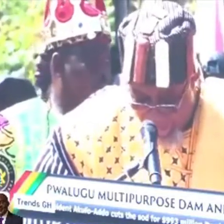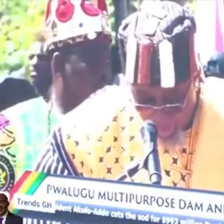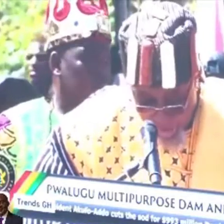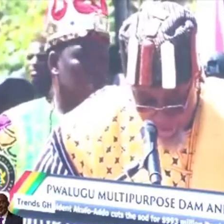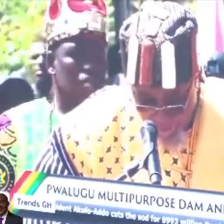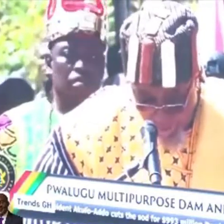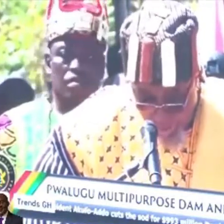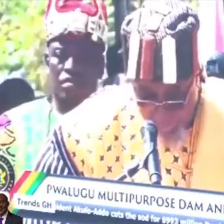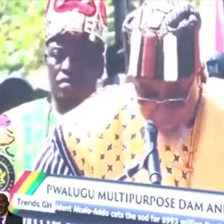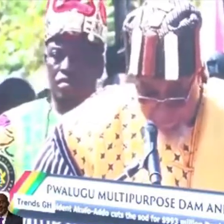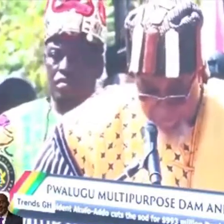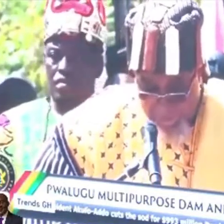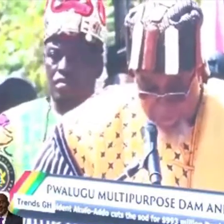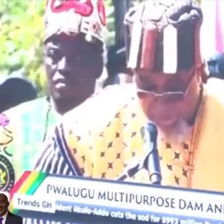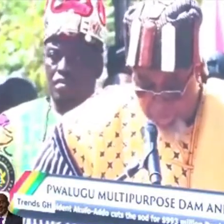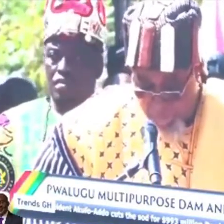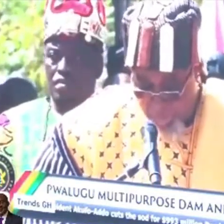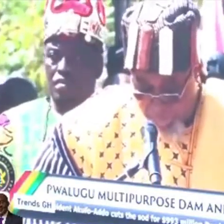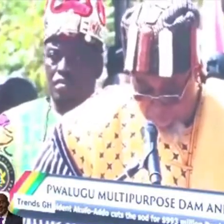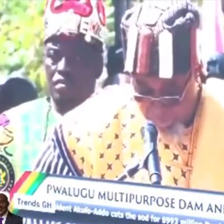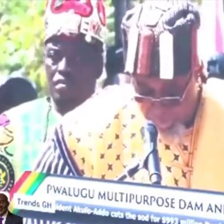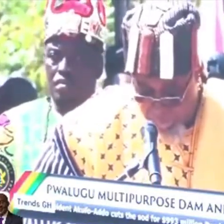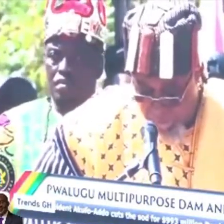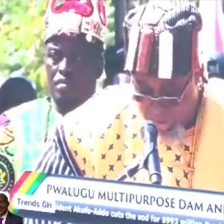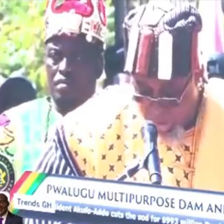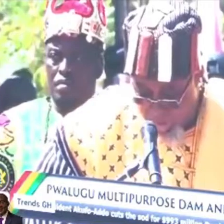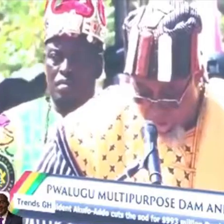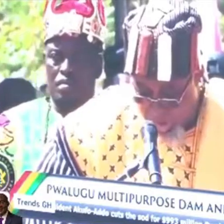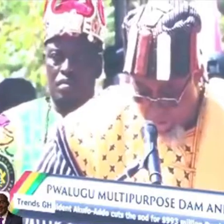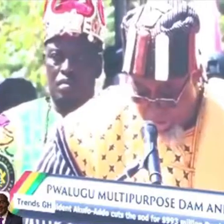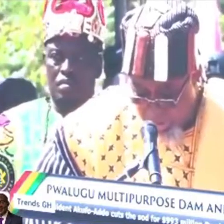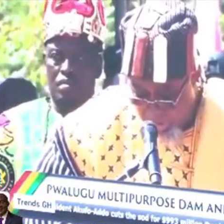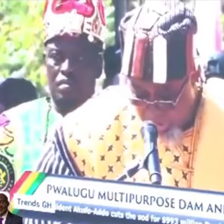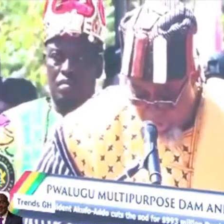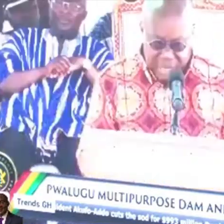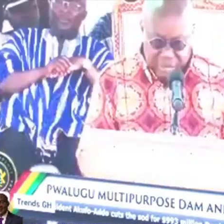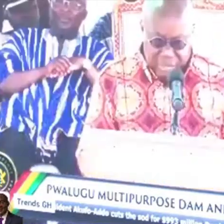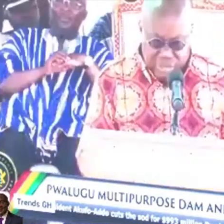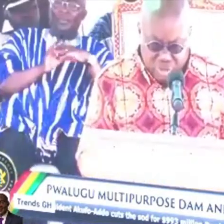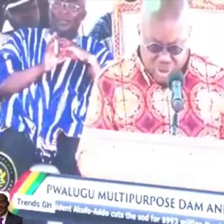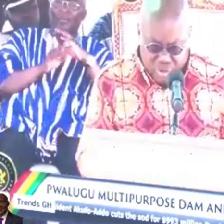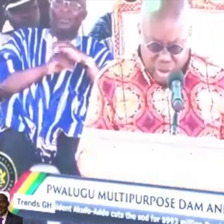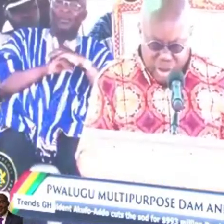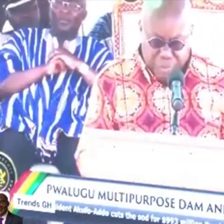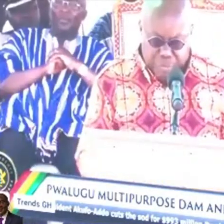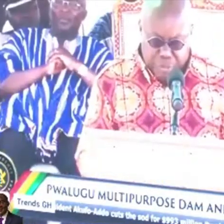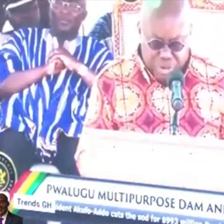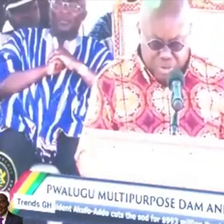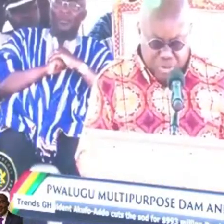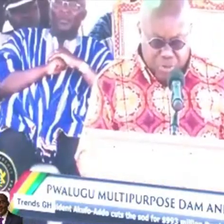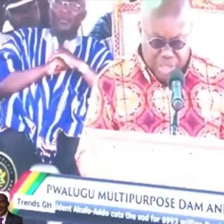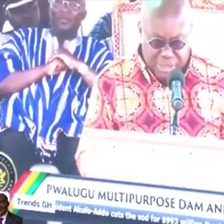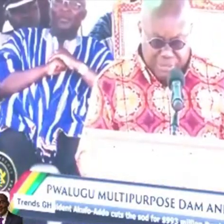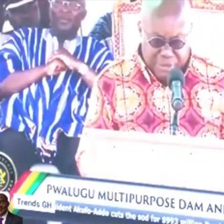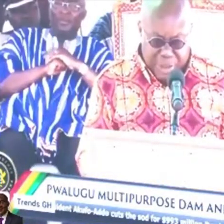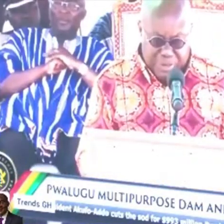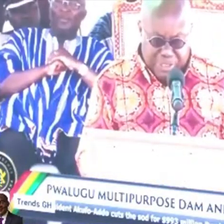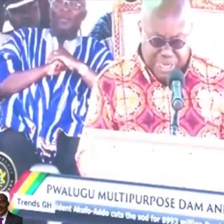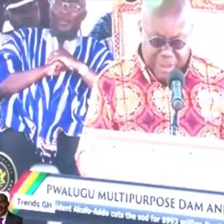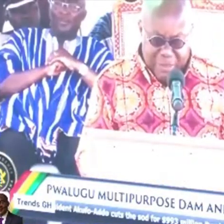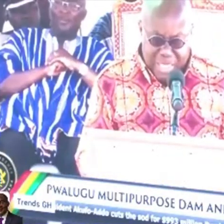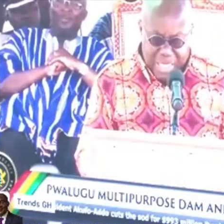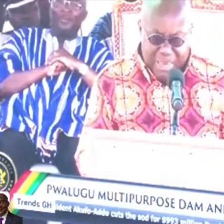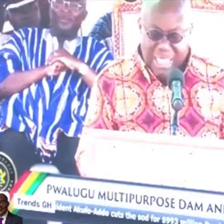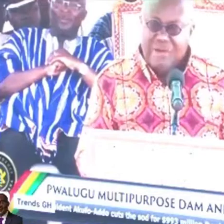hectares, which only stood at 13,000 hectares since independence. The story of the Pwalugu Multipurpose